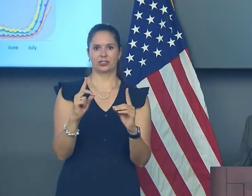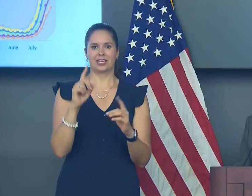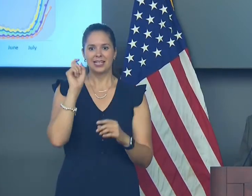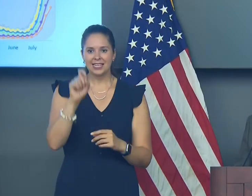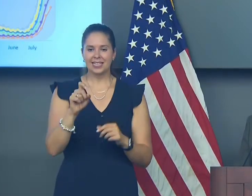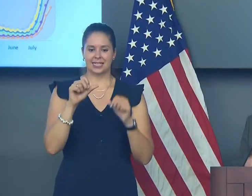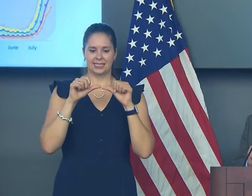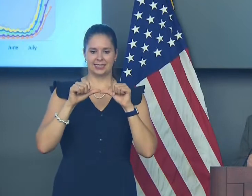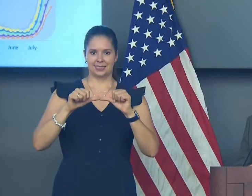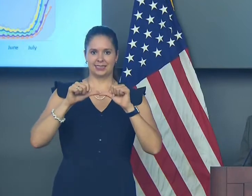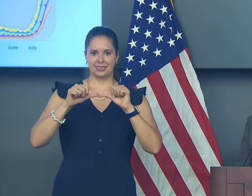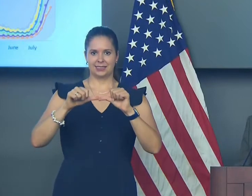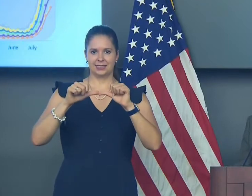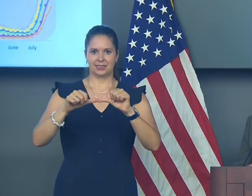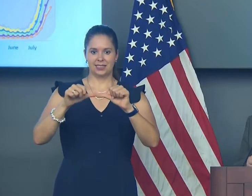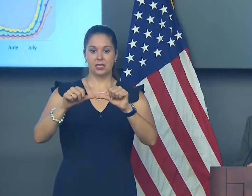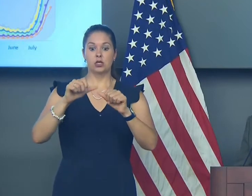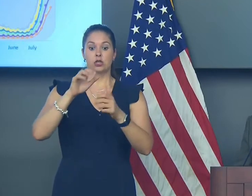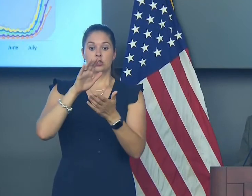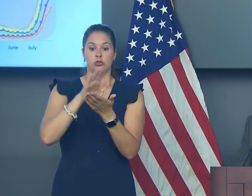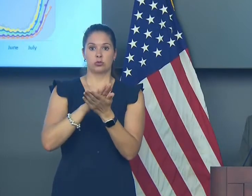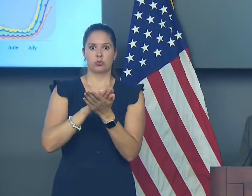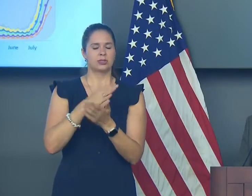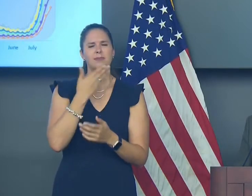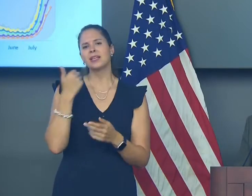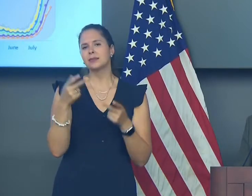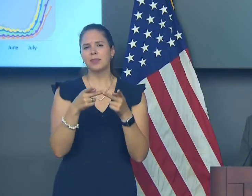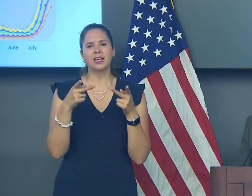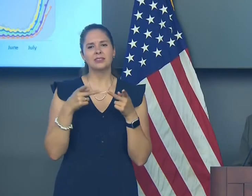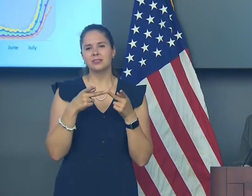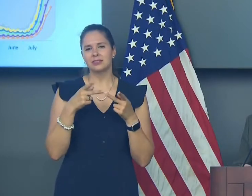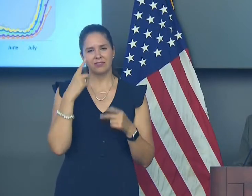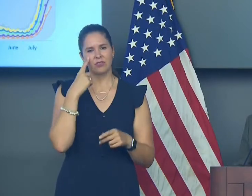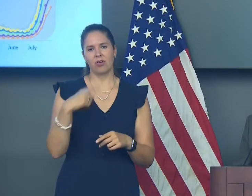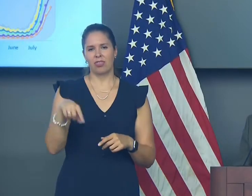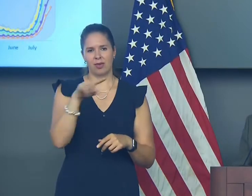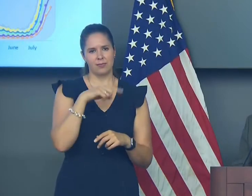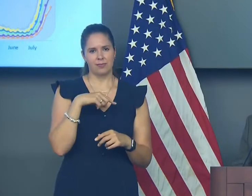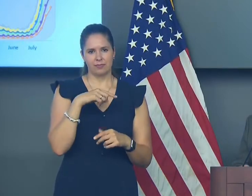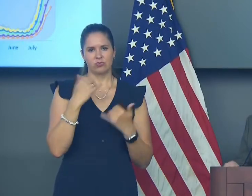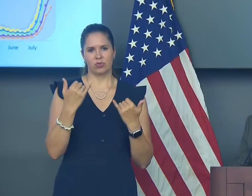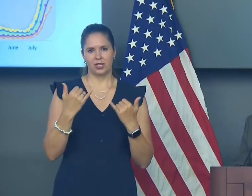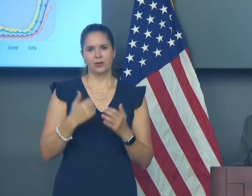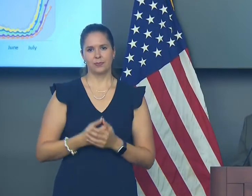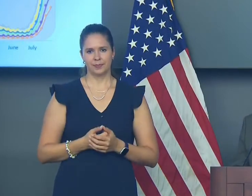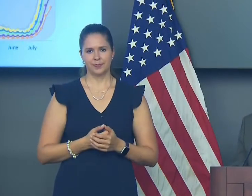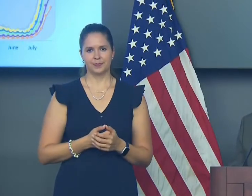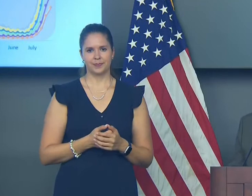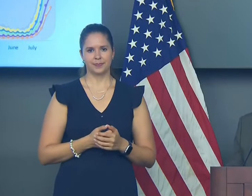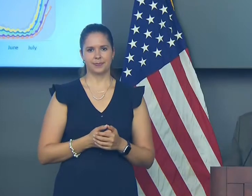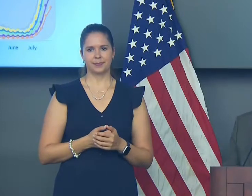that consistency. School is the best place for them right now.